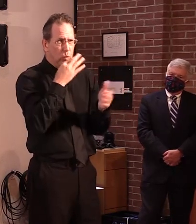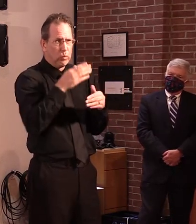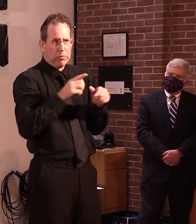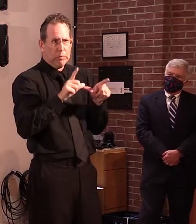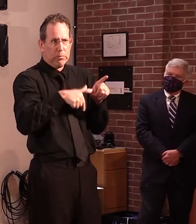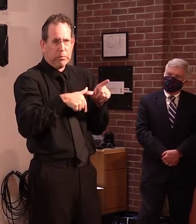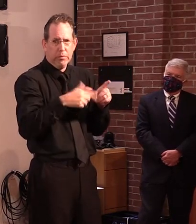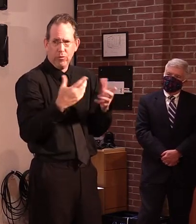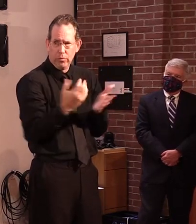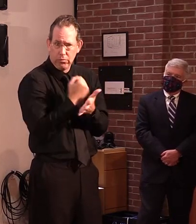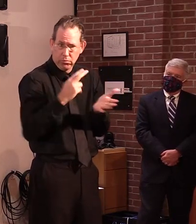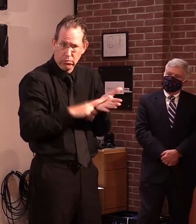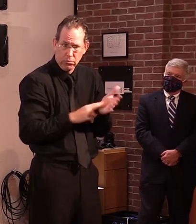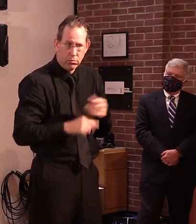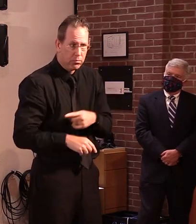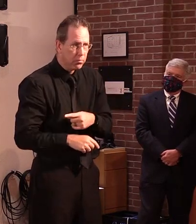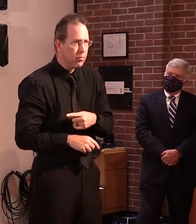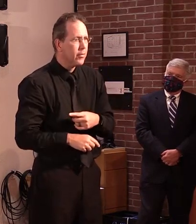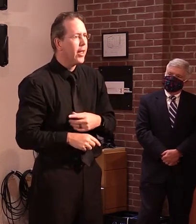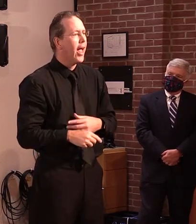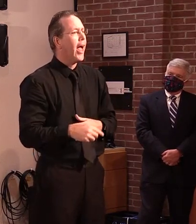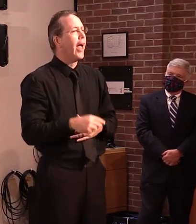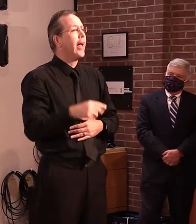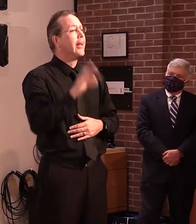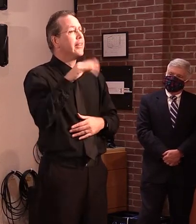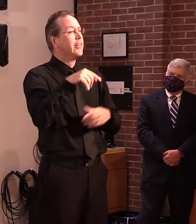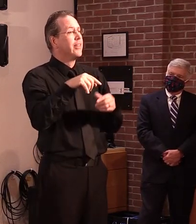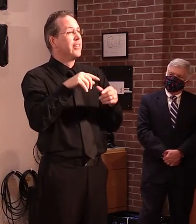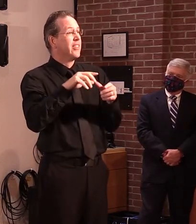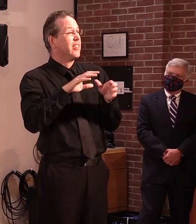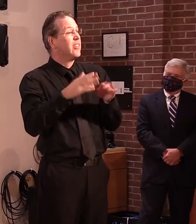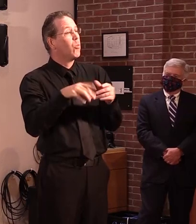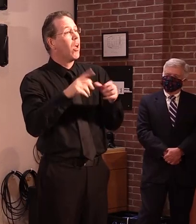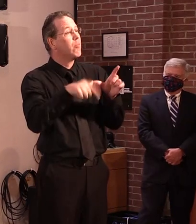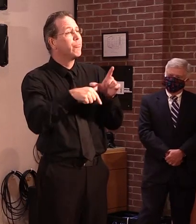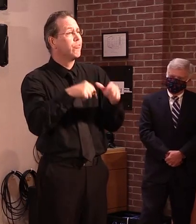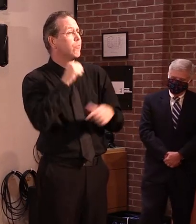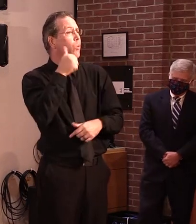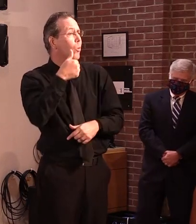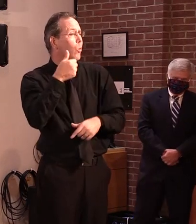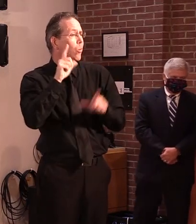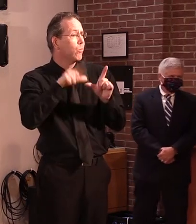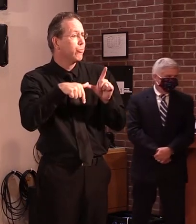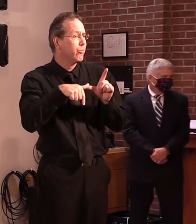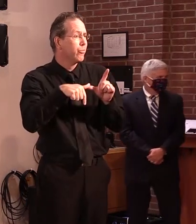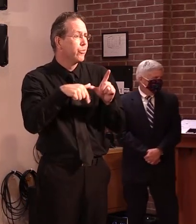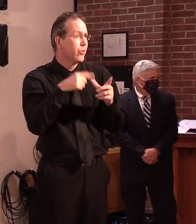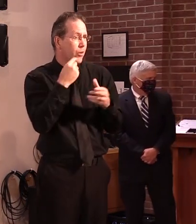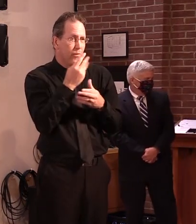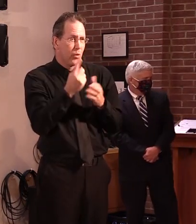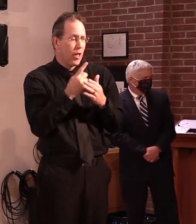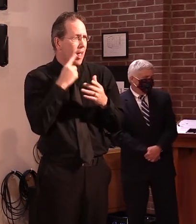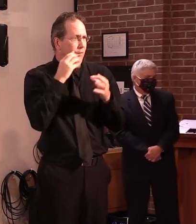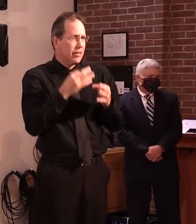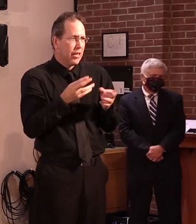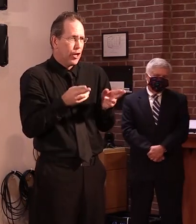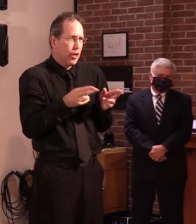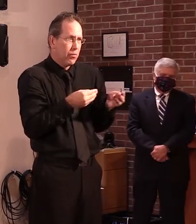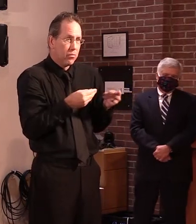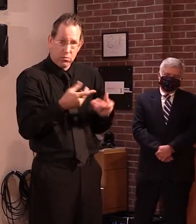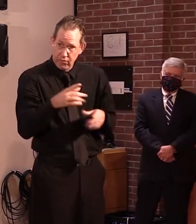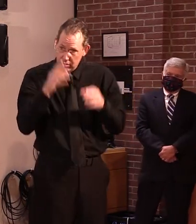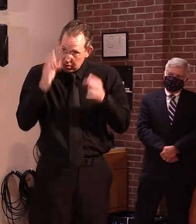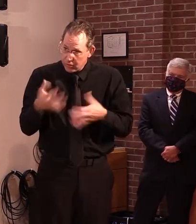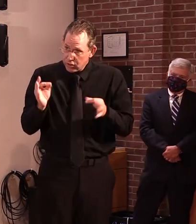All right, so no decision yet? You'll just know in the next 24 hours. Okay. Senate is voting on Act